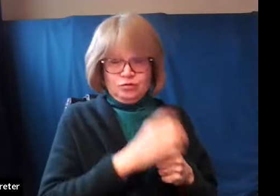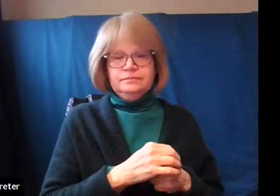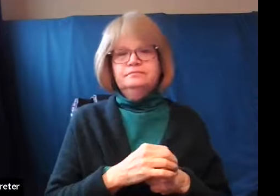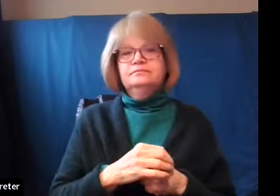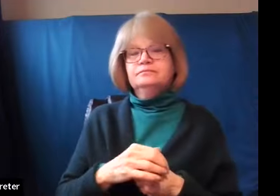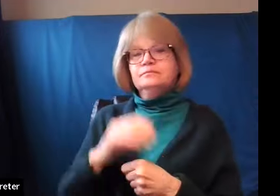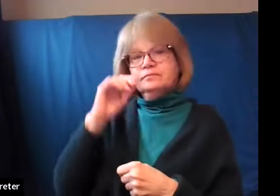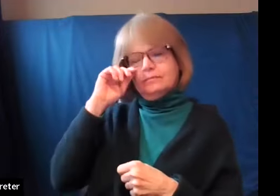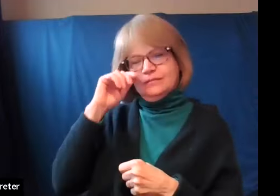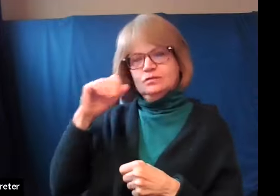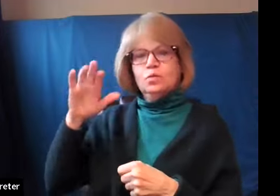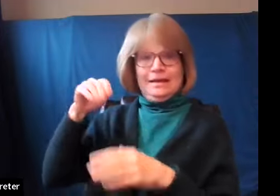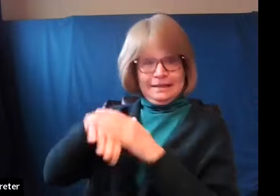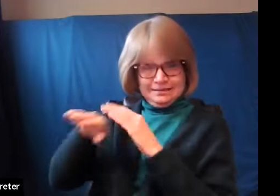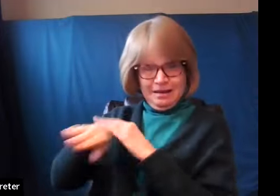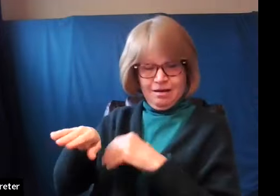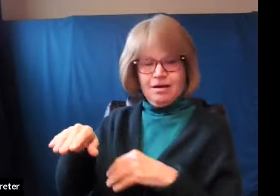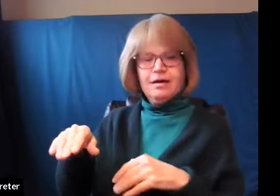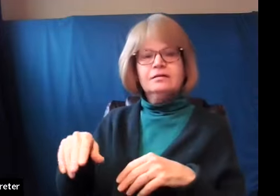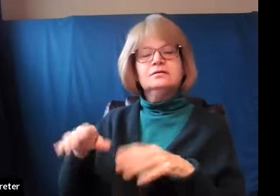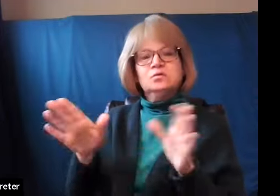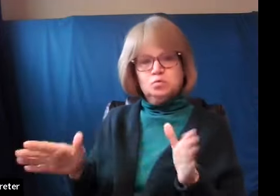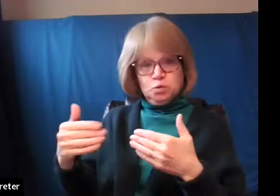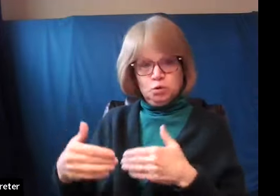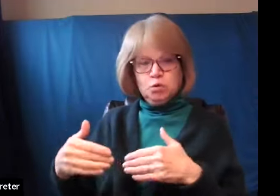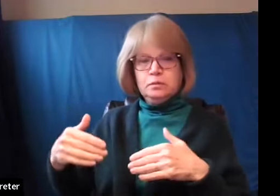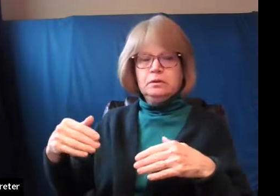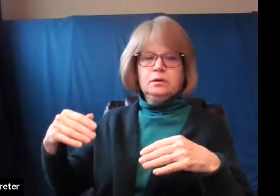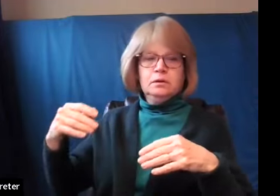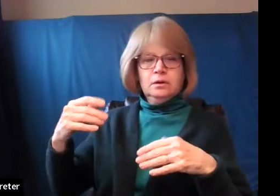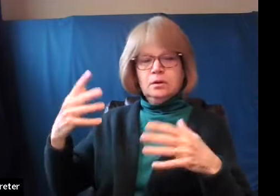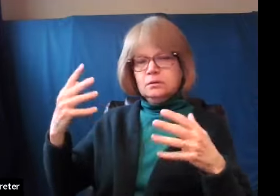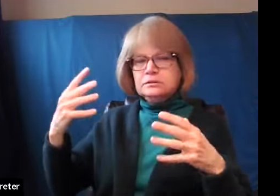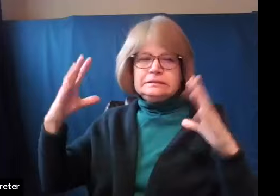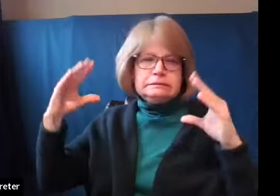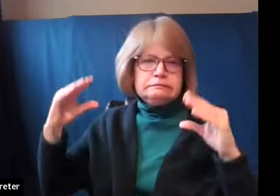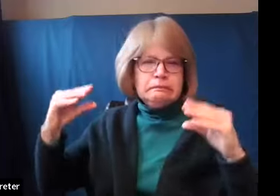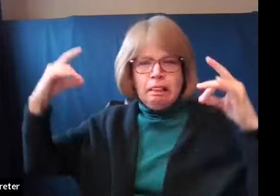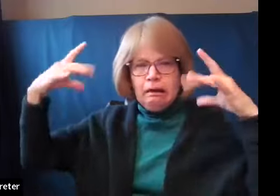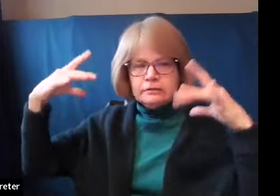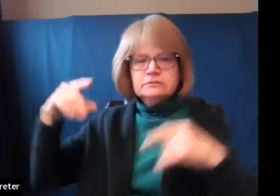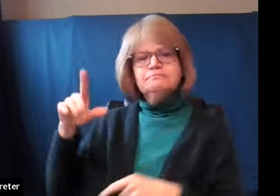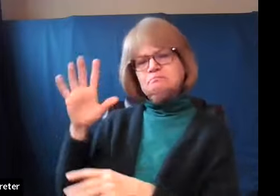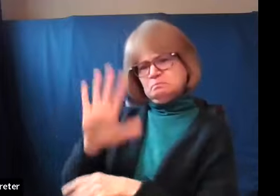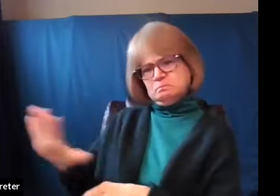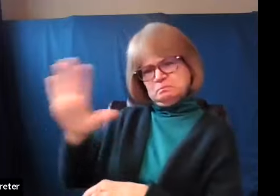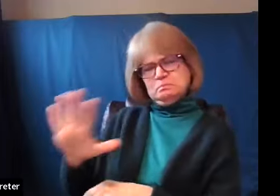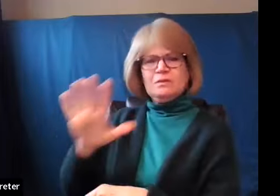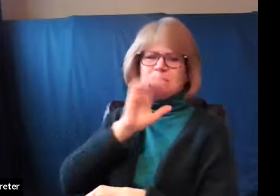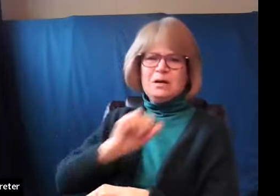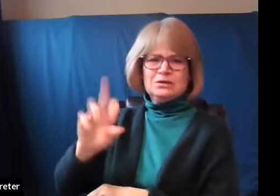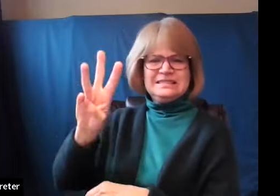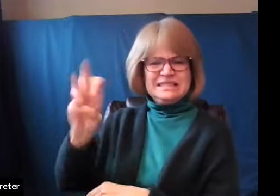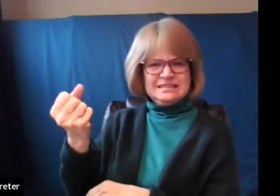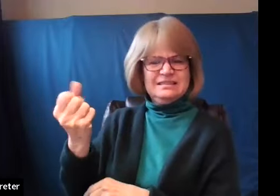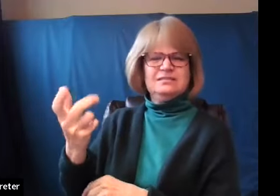Bathed in the jaundiced glow of the parlor's pre-depression lighting, old Billy appeared to be in his early 60s.